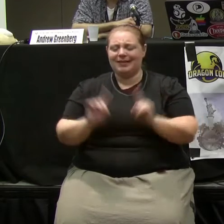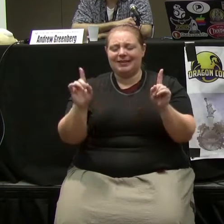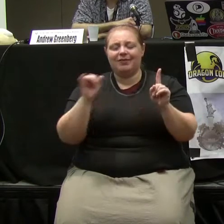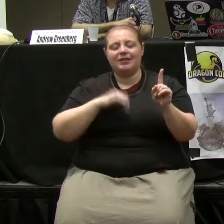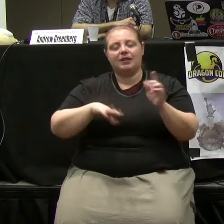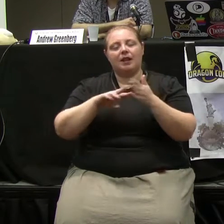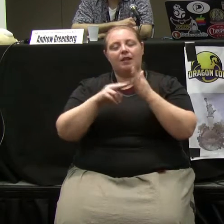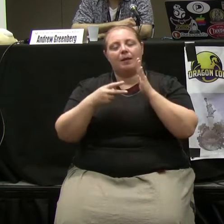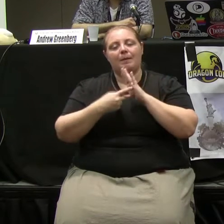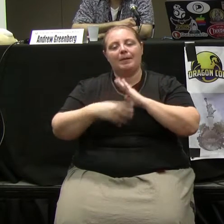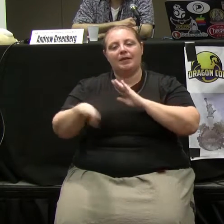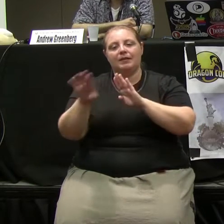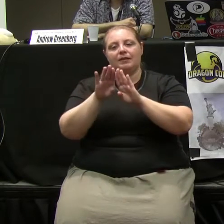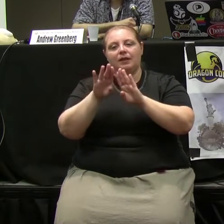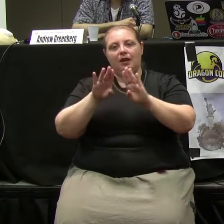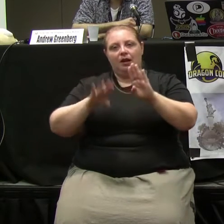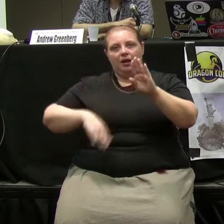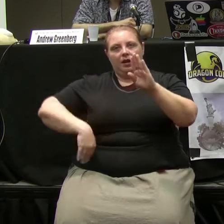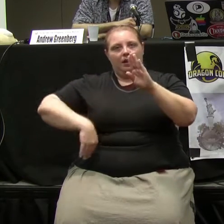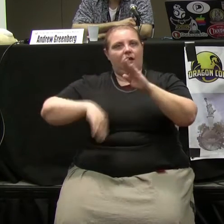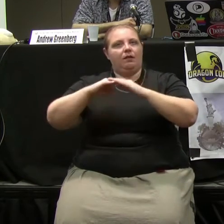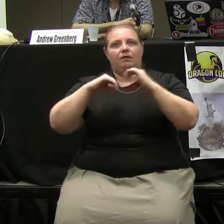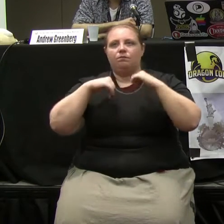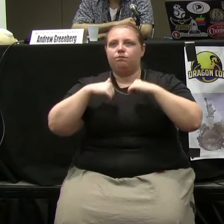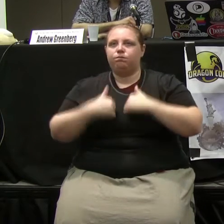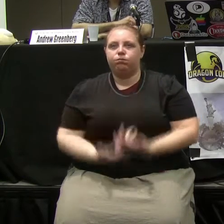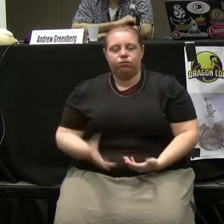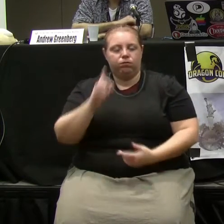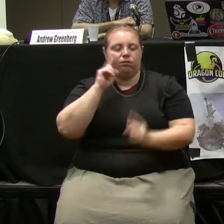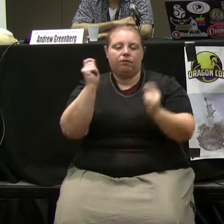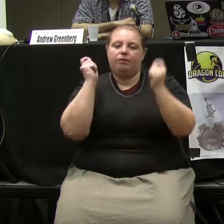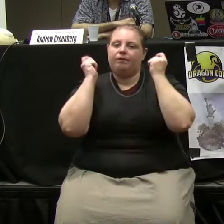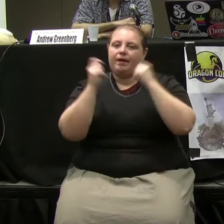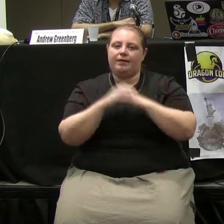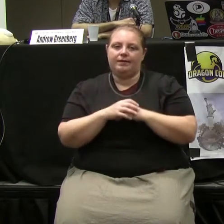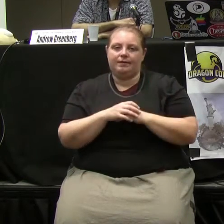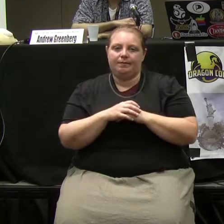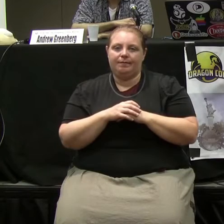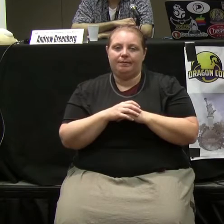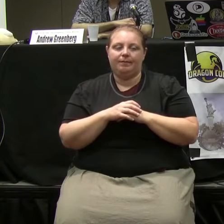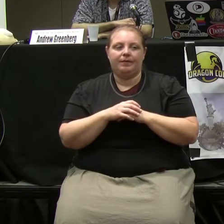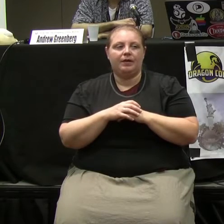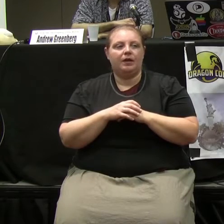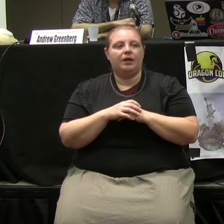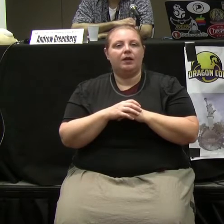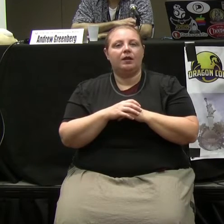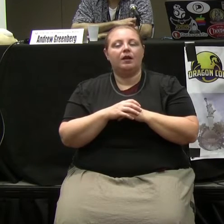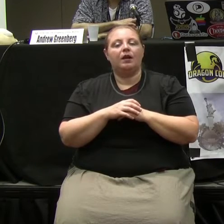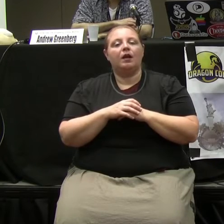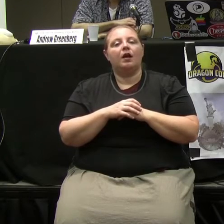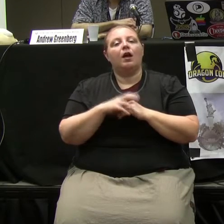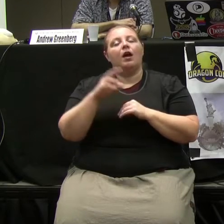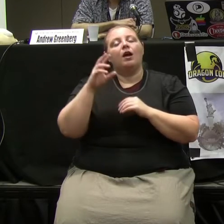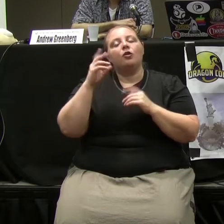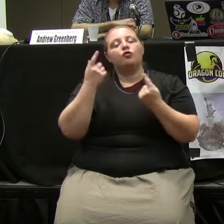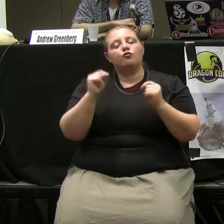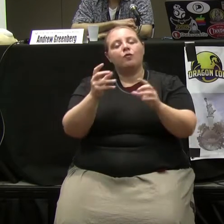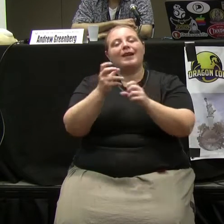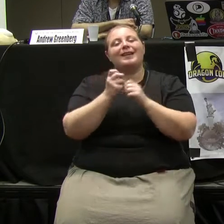hit that wall really quickly. The one thing I will say is look for those small